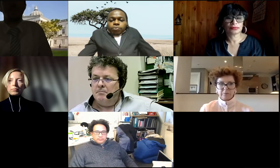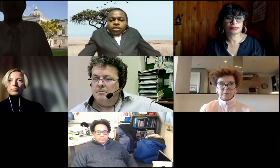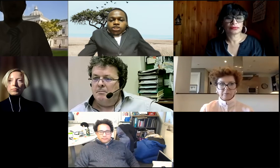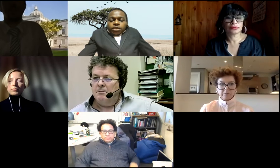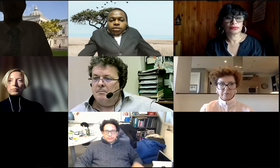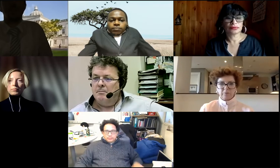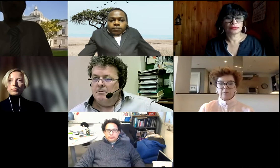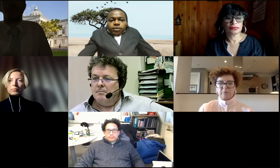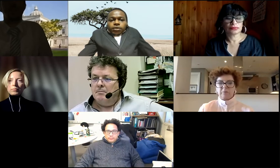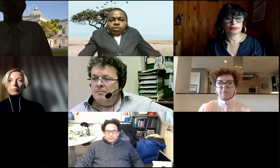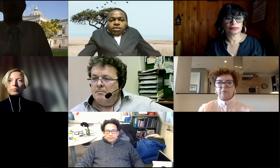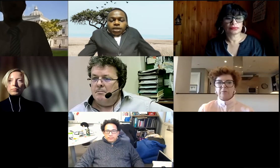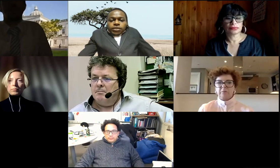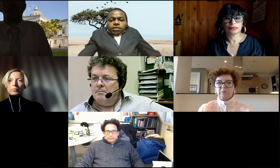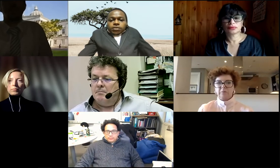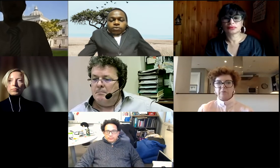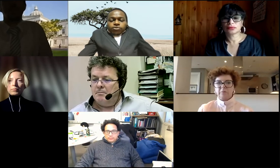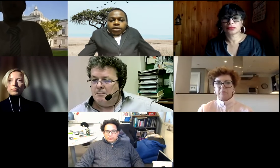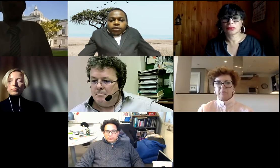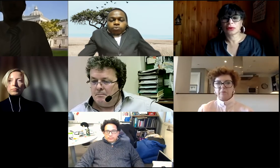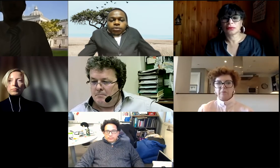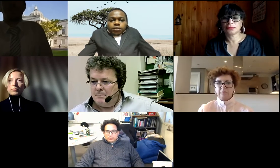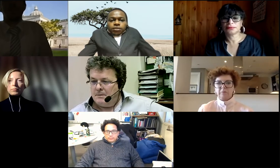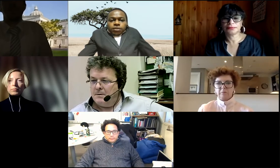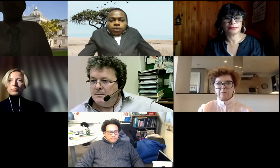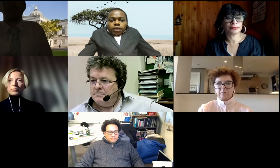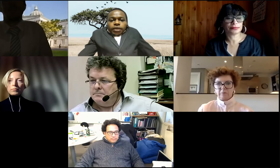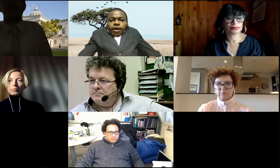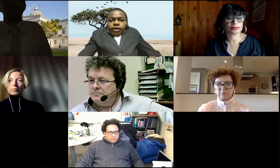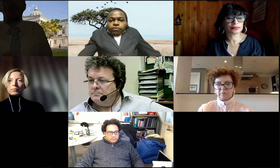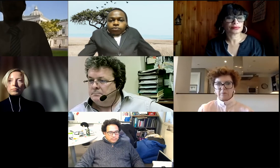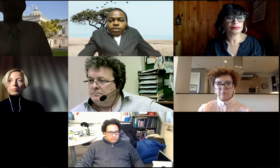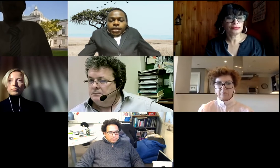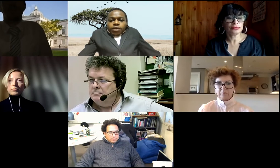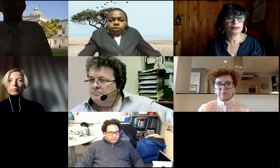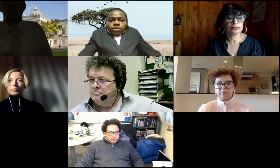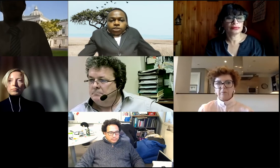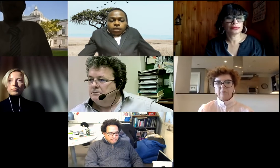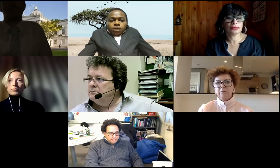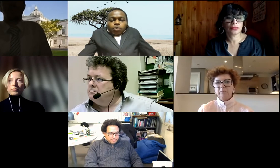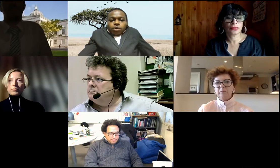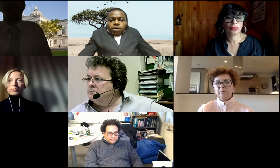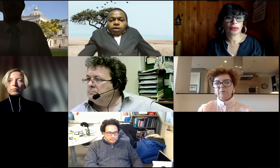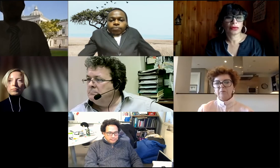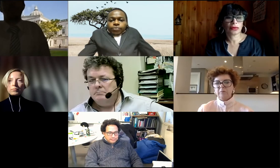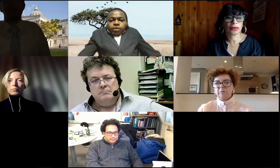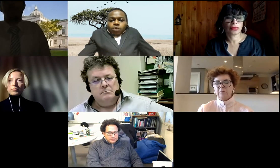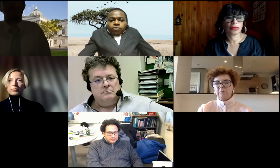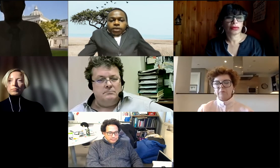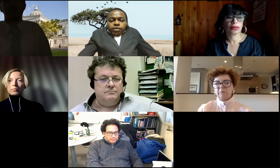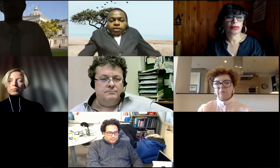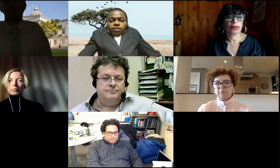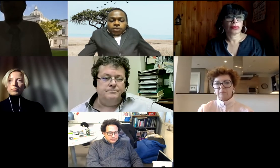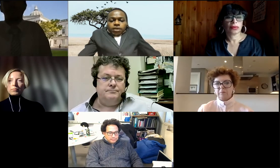of appreciate, you know, the challenges of trying to build AI for sign language. And one